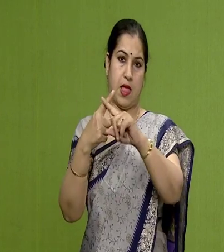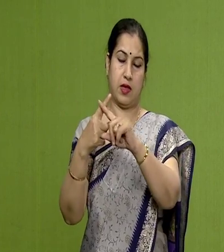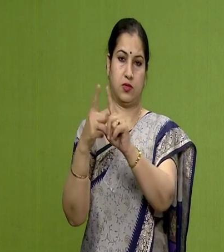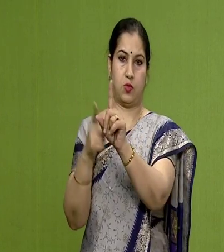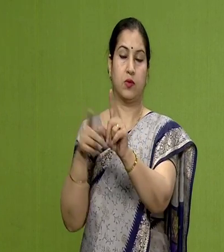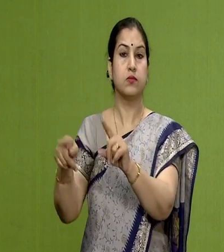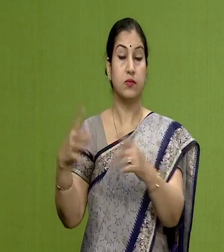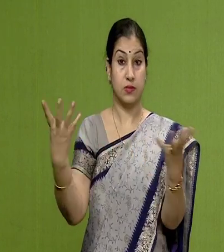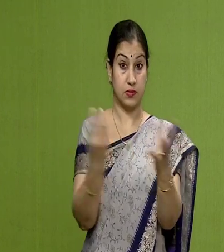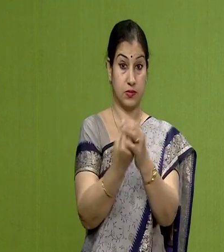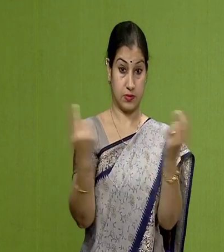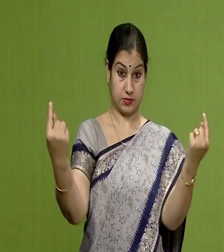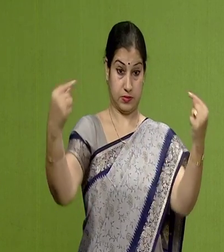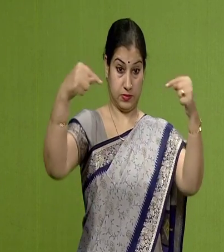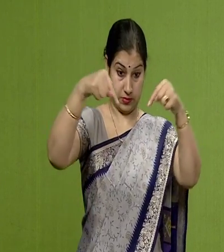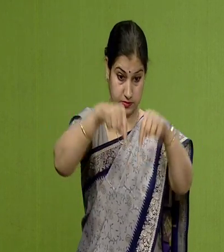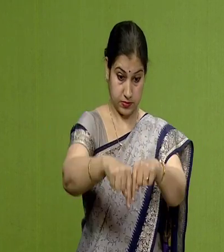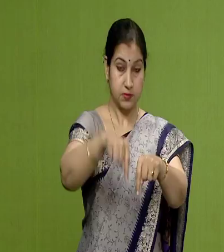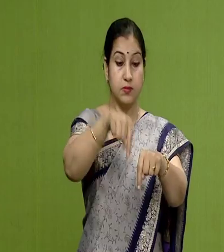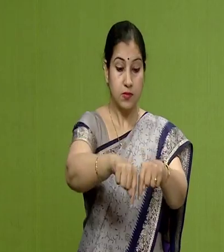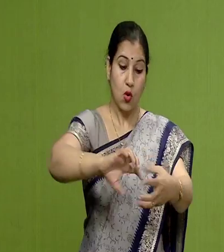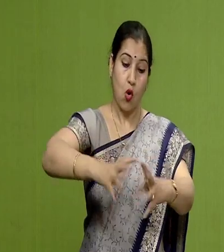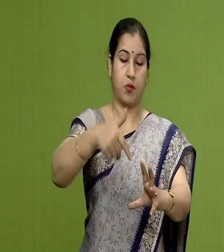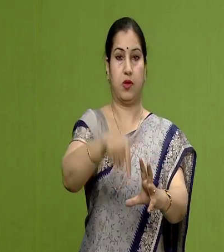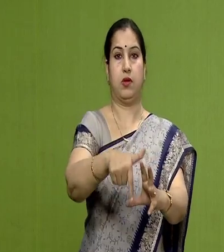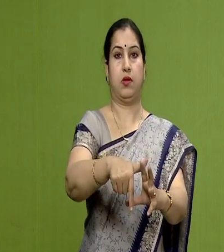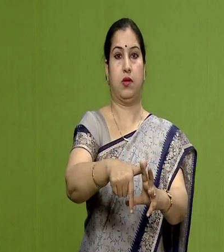It is the combination of these hormones,